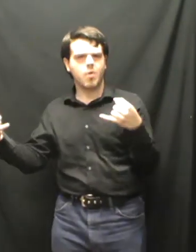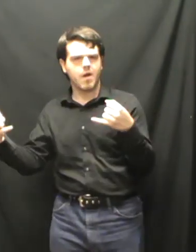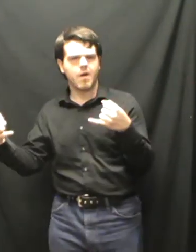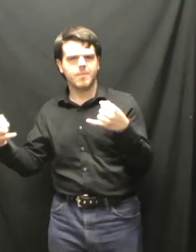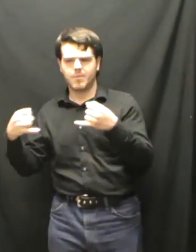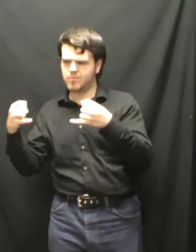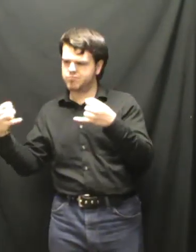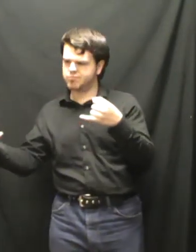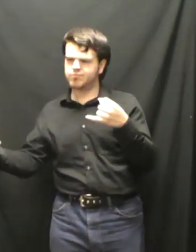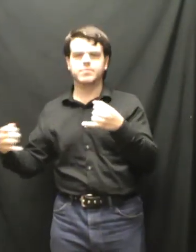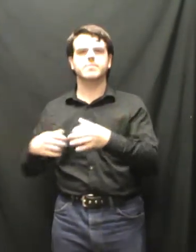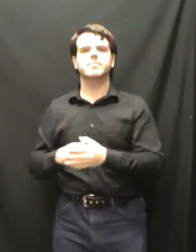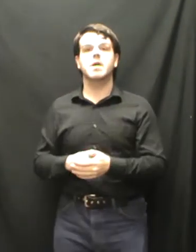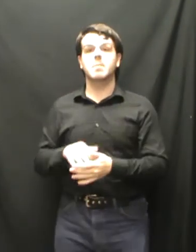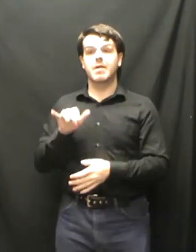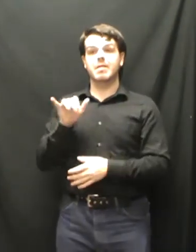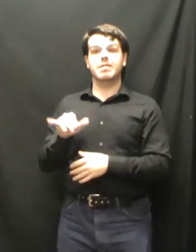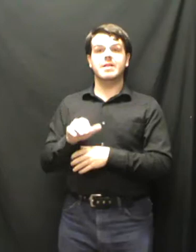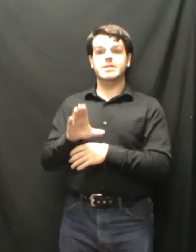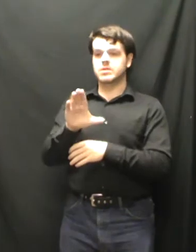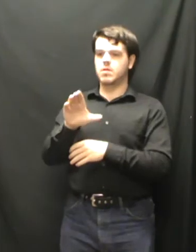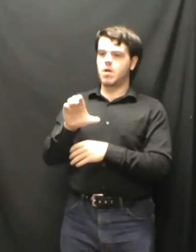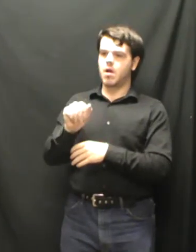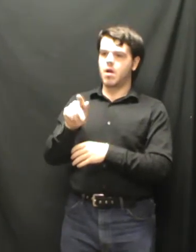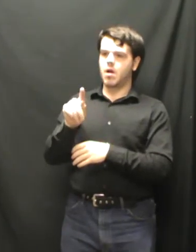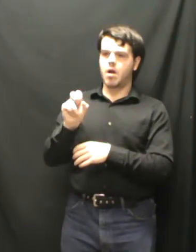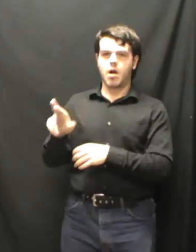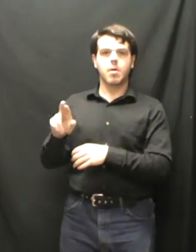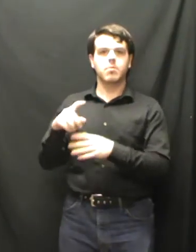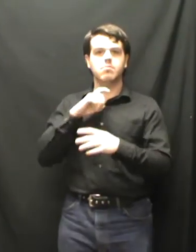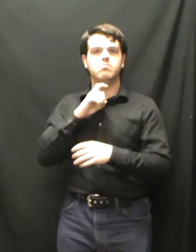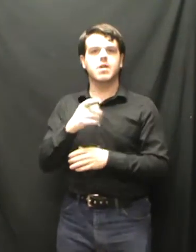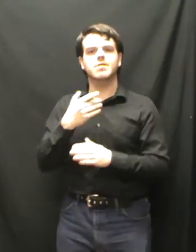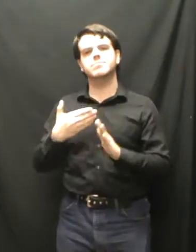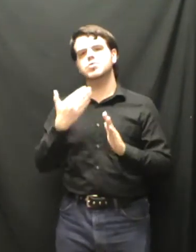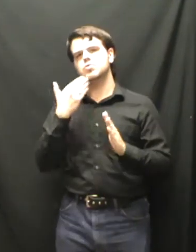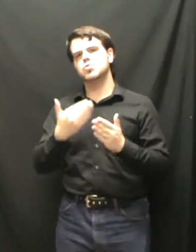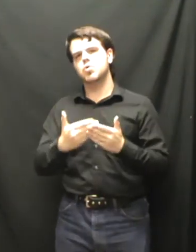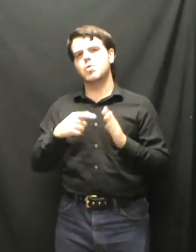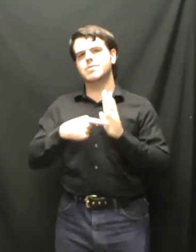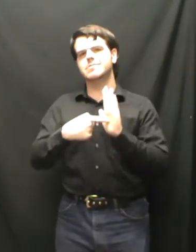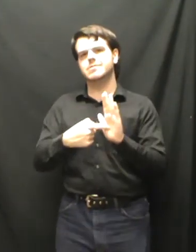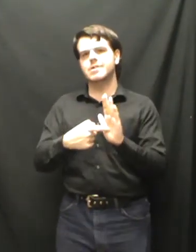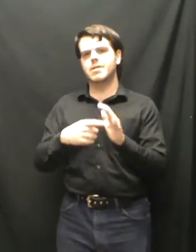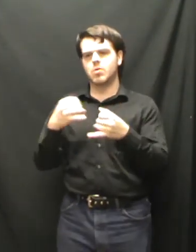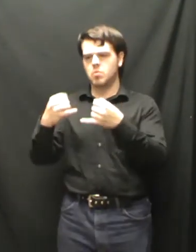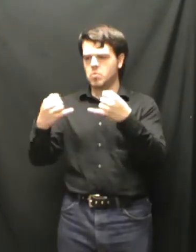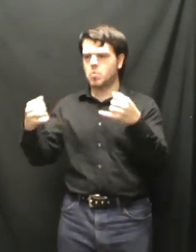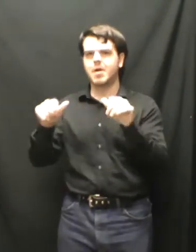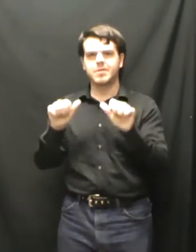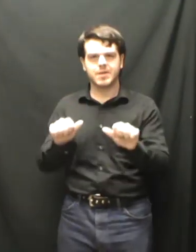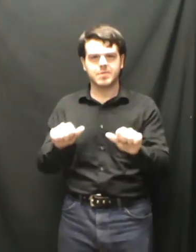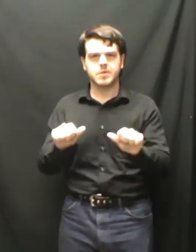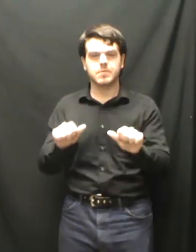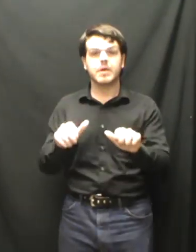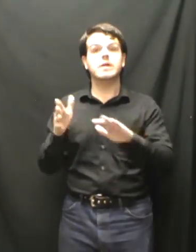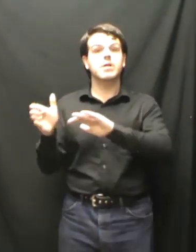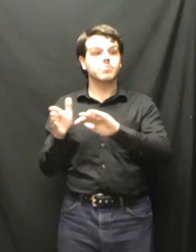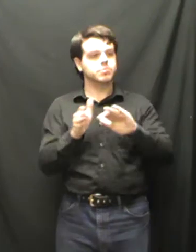of something that is ductile. And then we have something that is magnetic. There are a whole bunch of substances that are